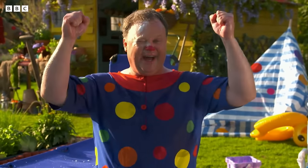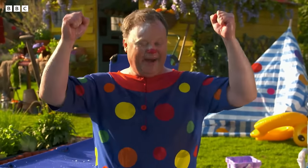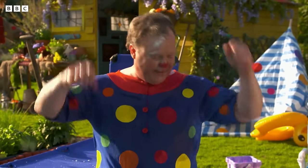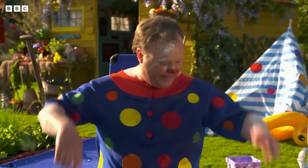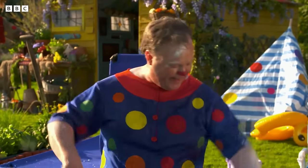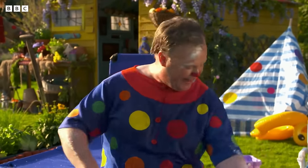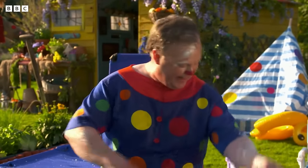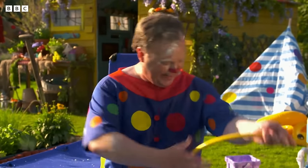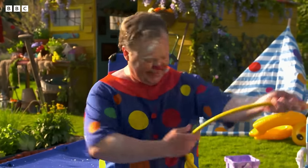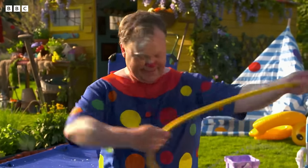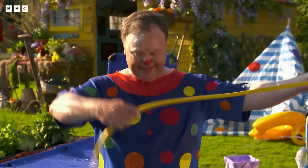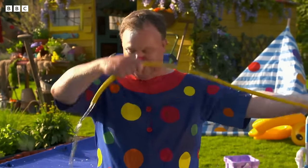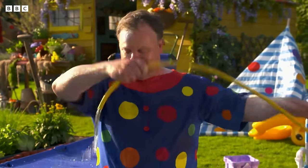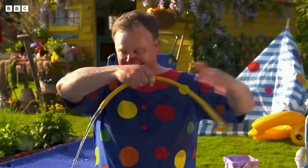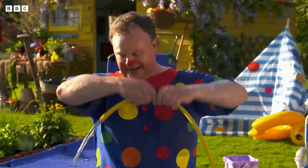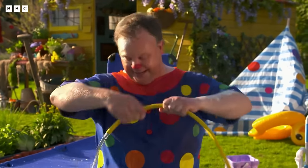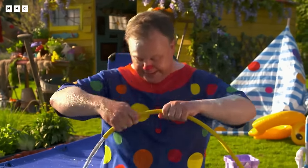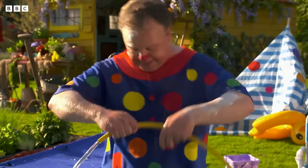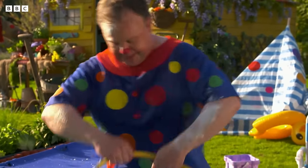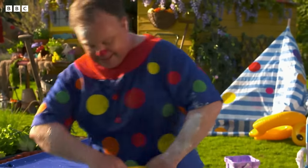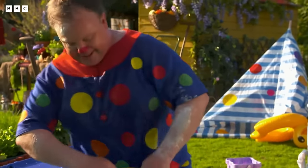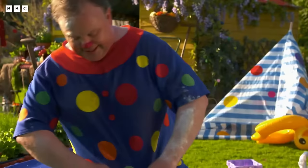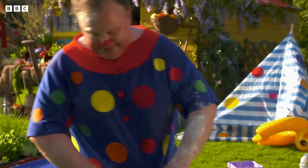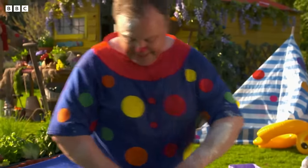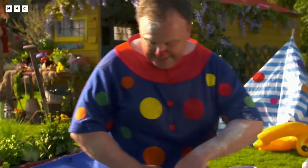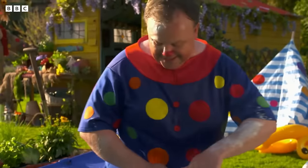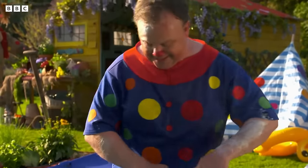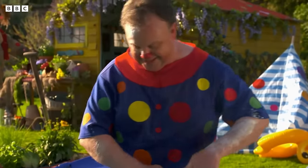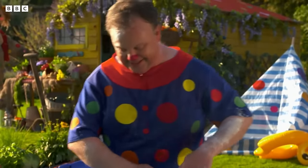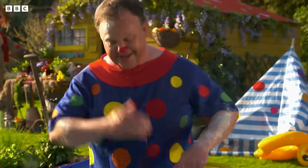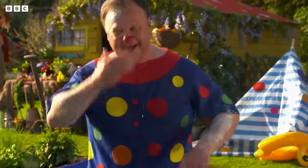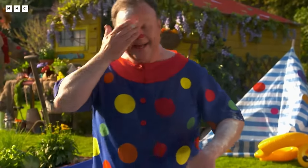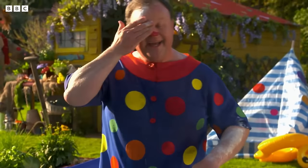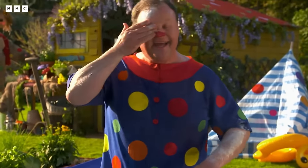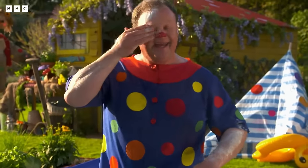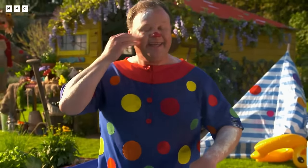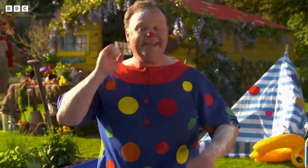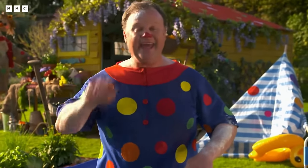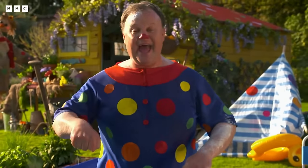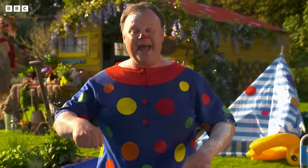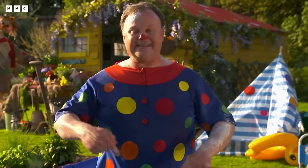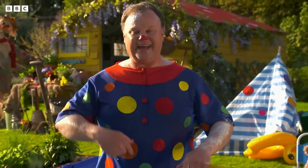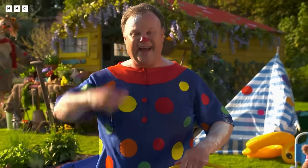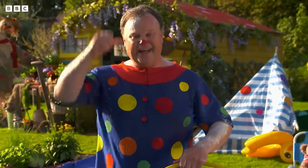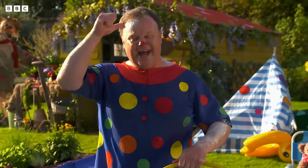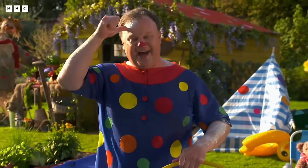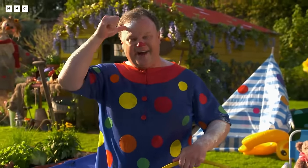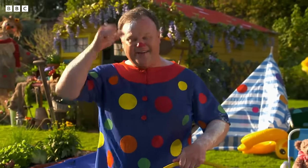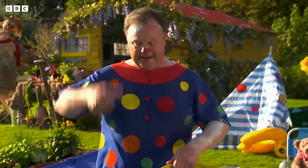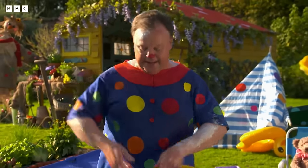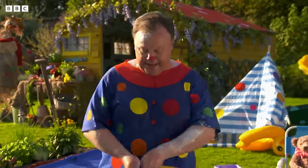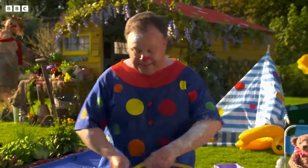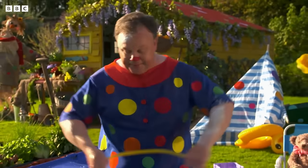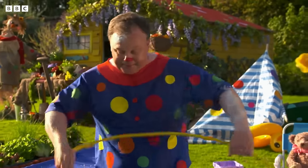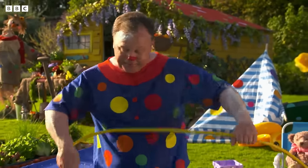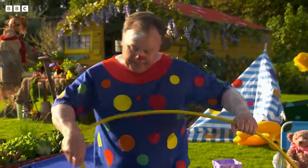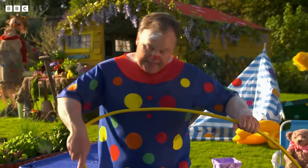Woohoo! At least you're having fun, Mr. Tumble. Yes, I know! Before you